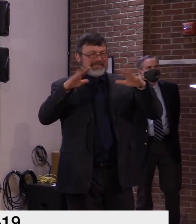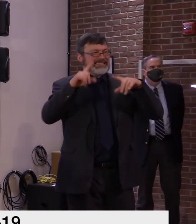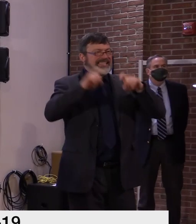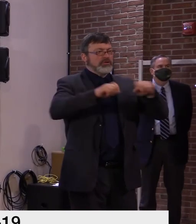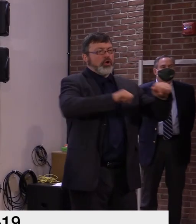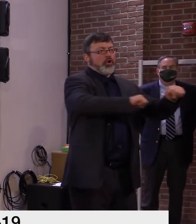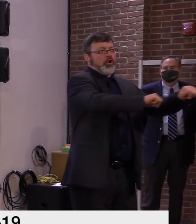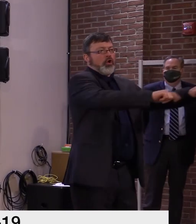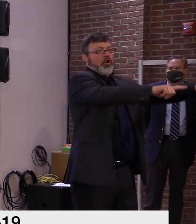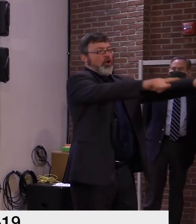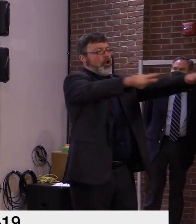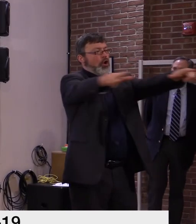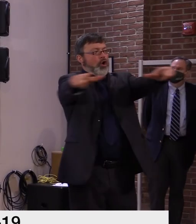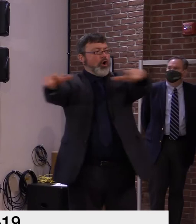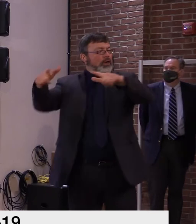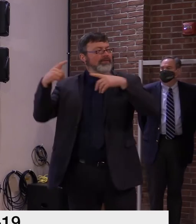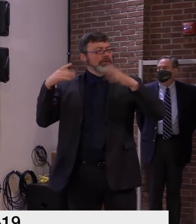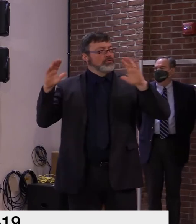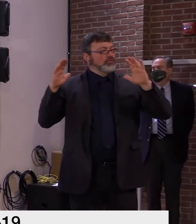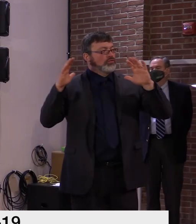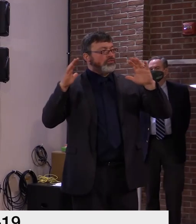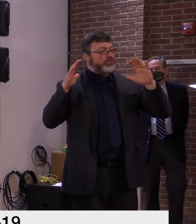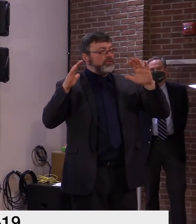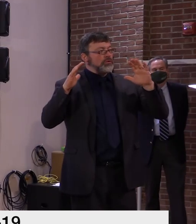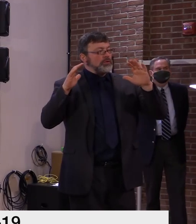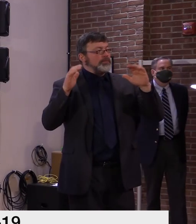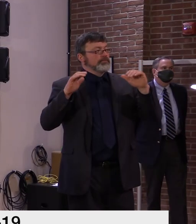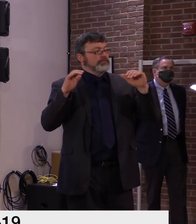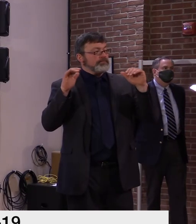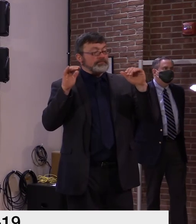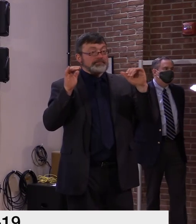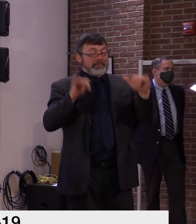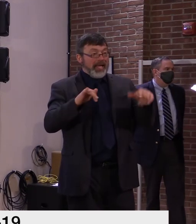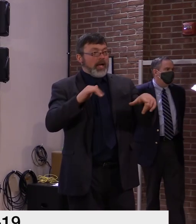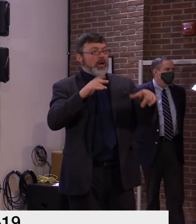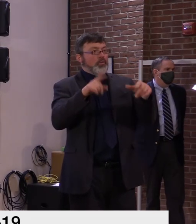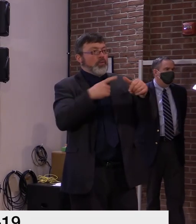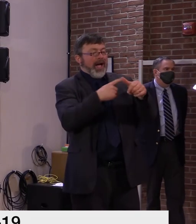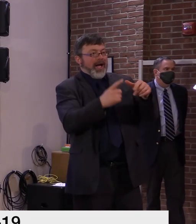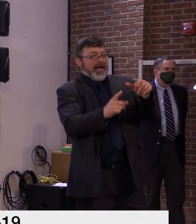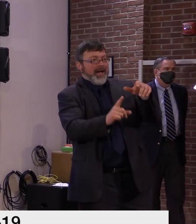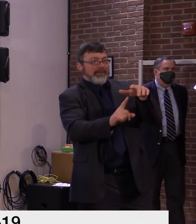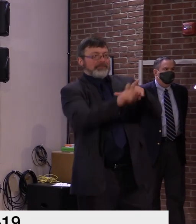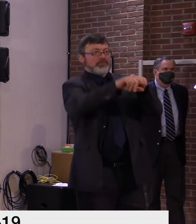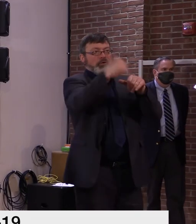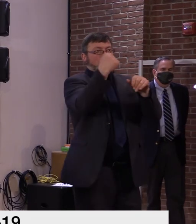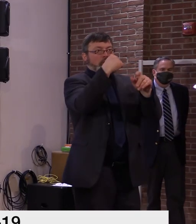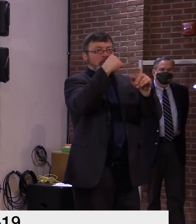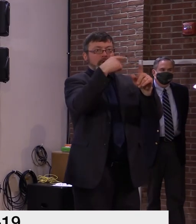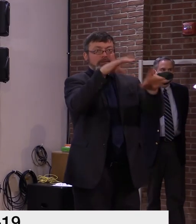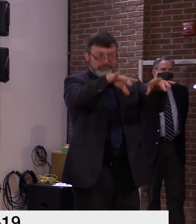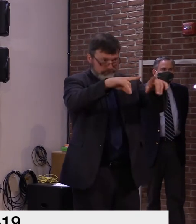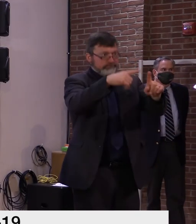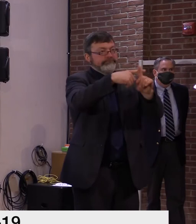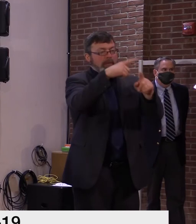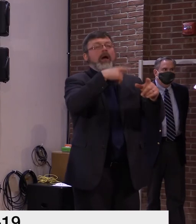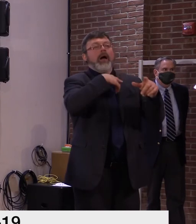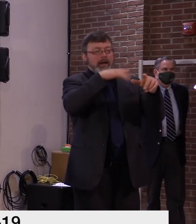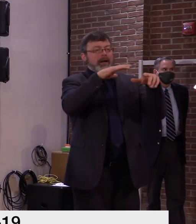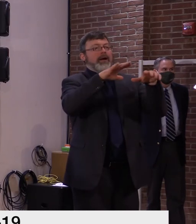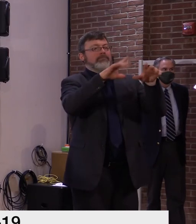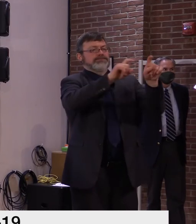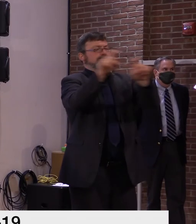them rigorously in that facility. So we know who has COVID at this